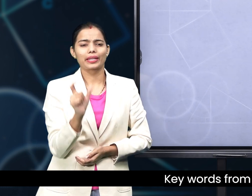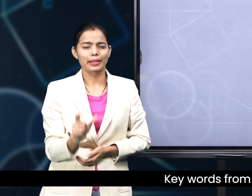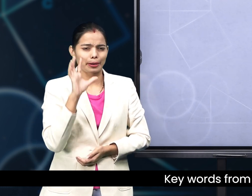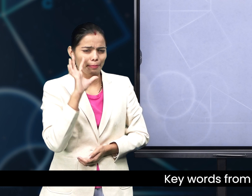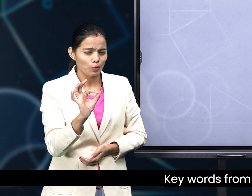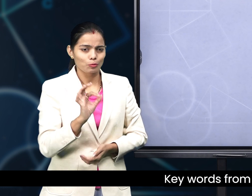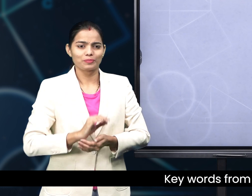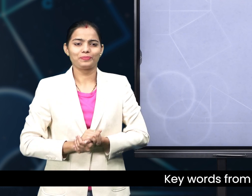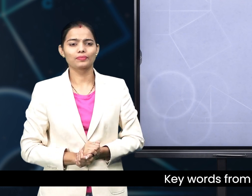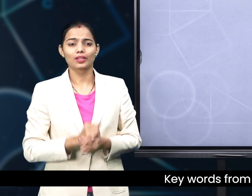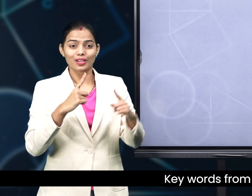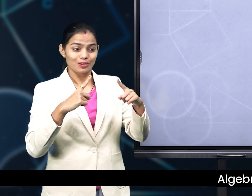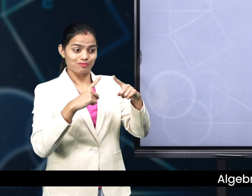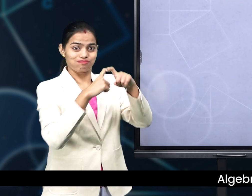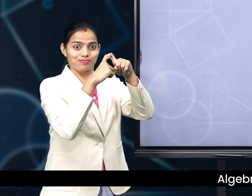Keywords from this lesson: algebra,